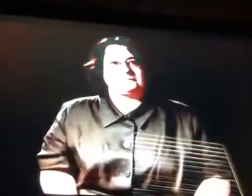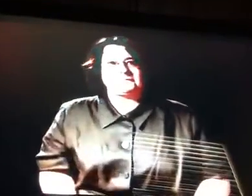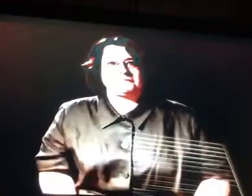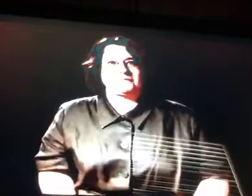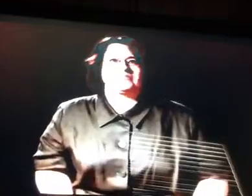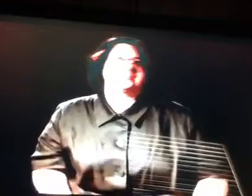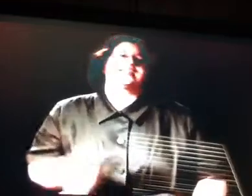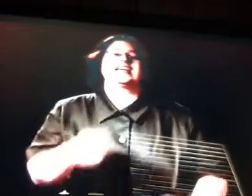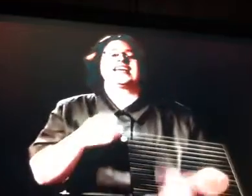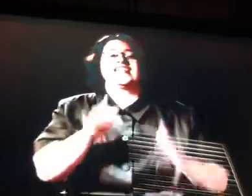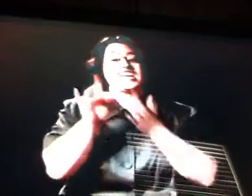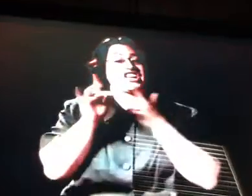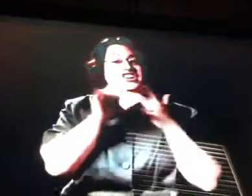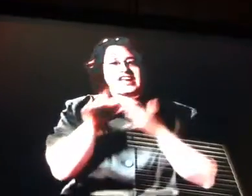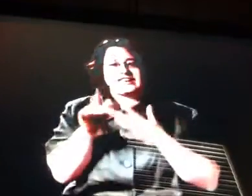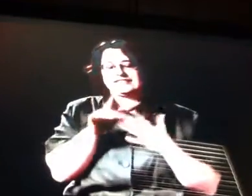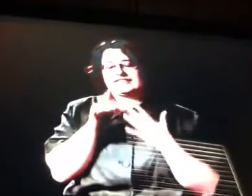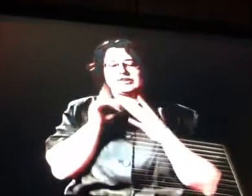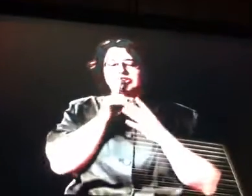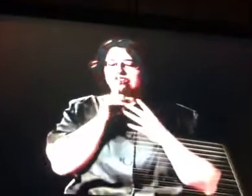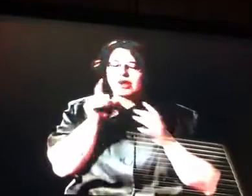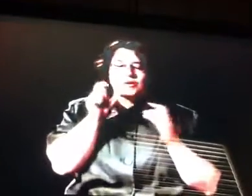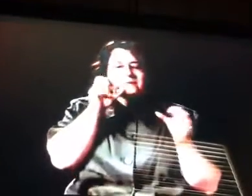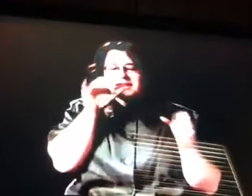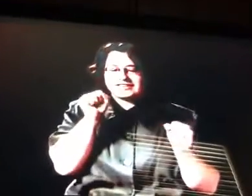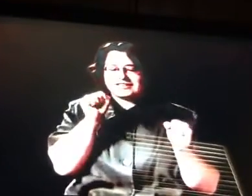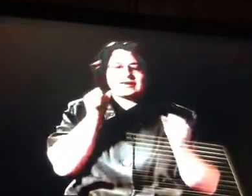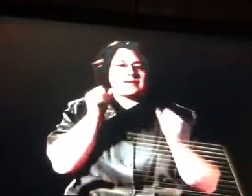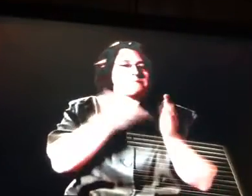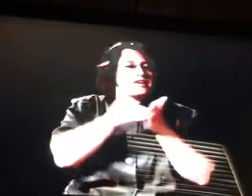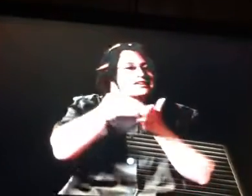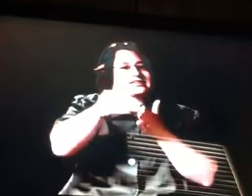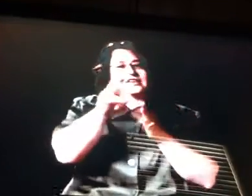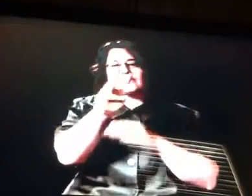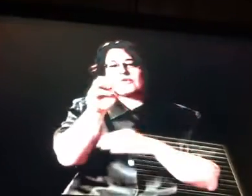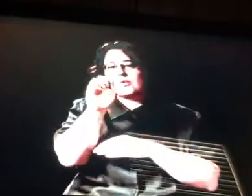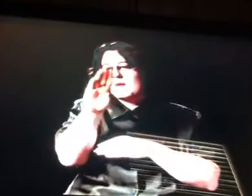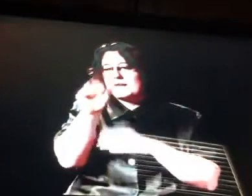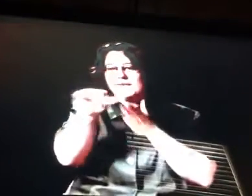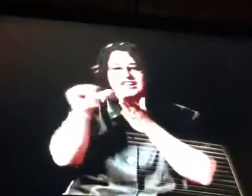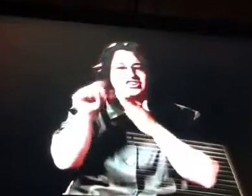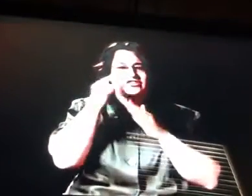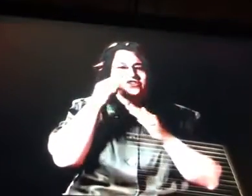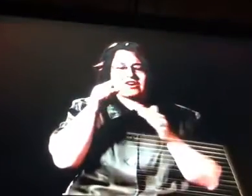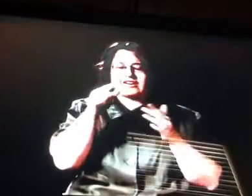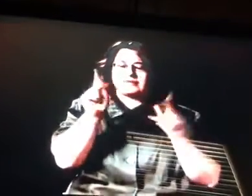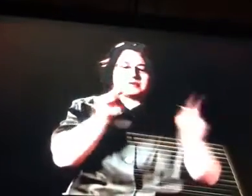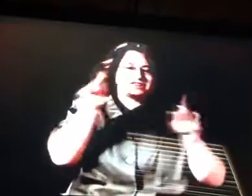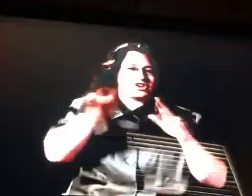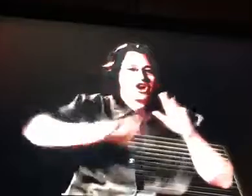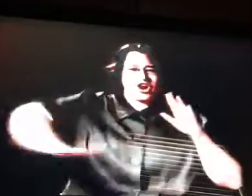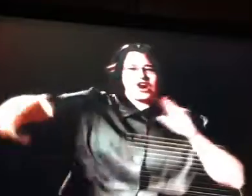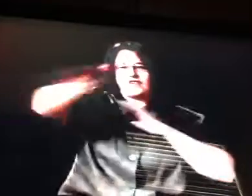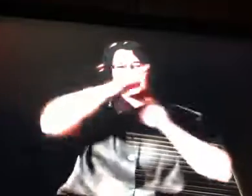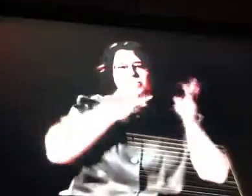So talking about technology, the internet, for example, is so amazing. There's millions and millions of web